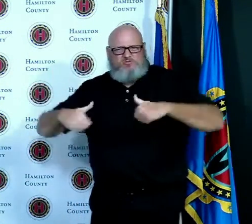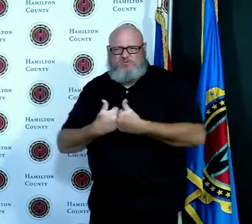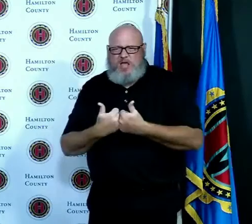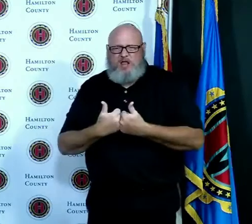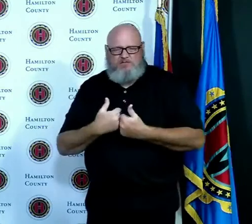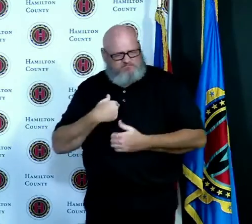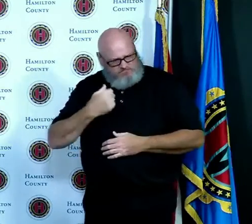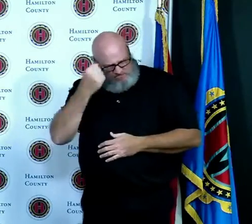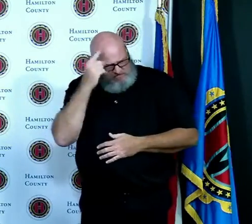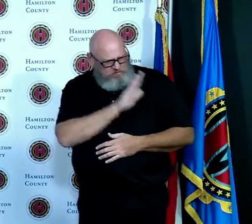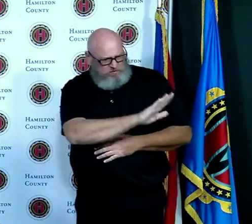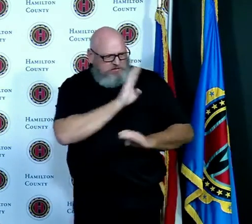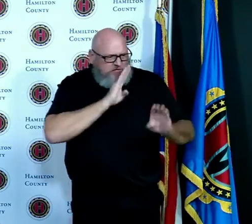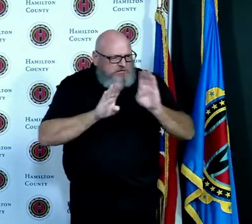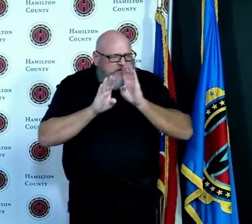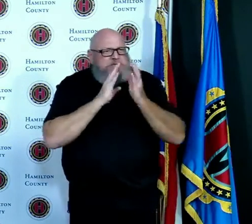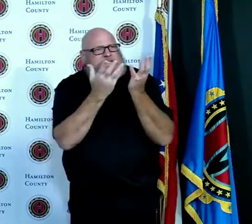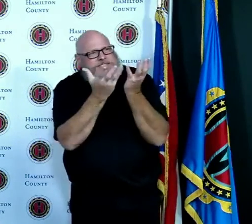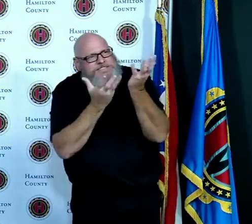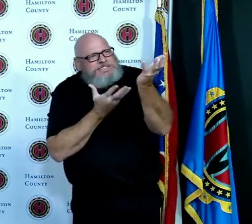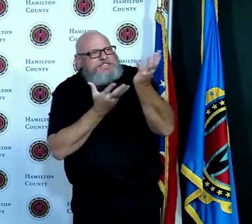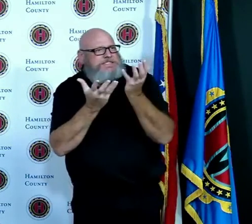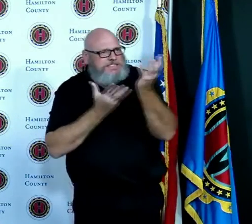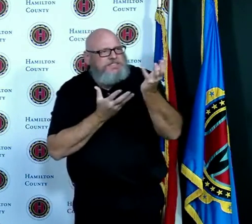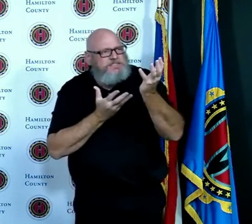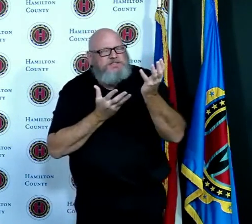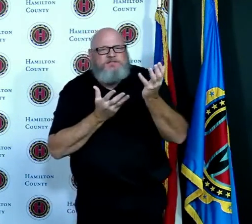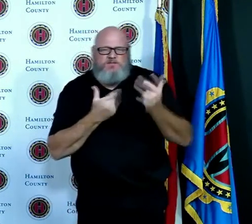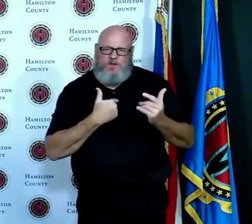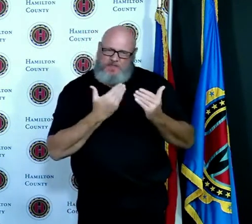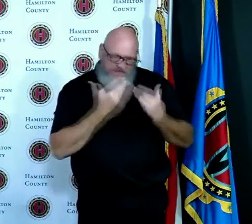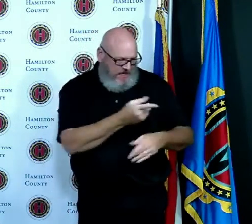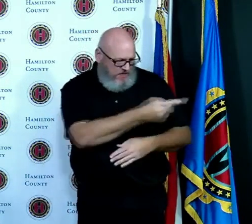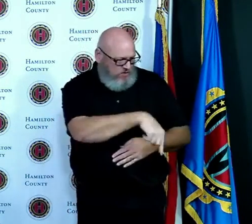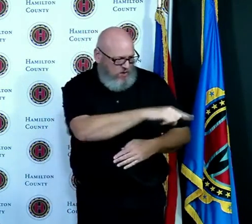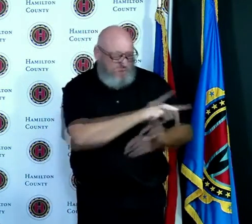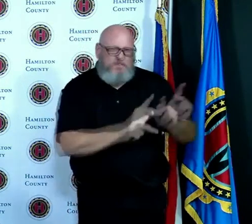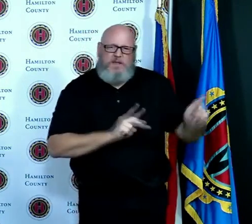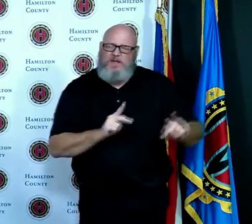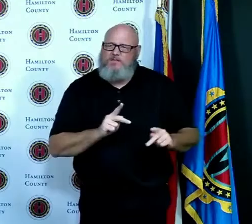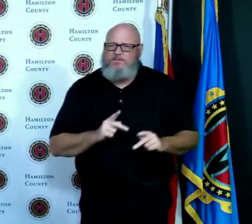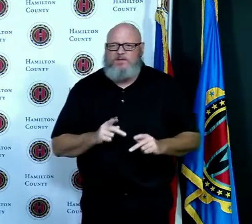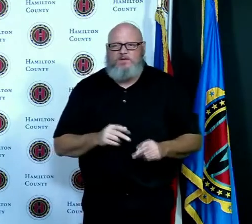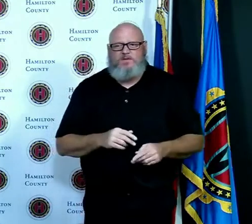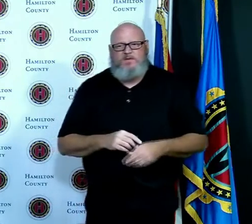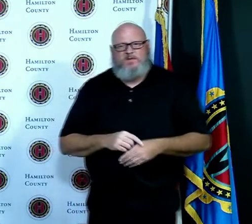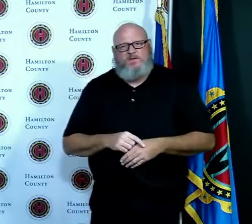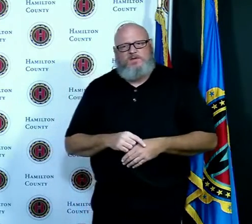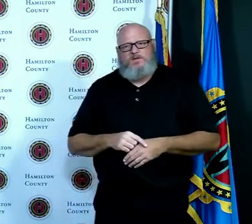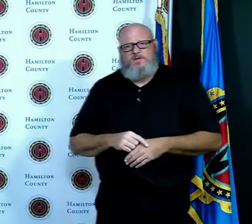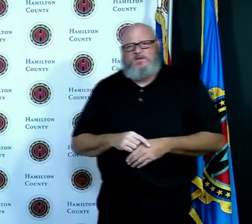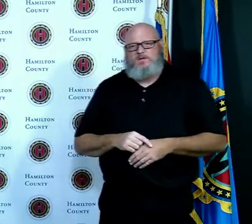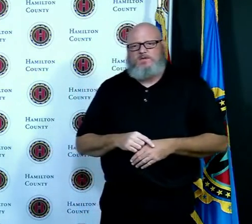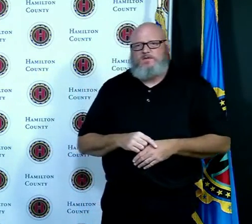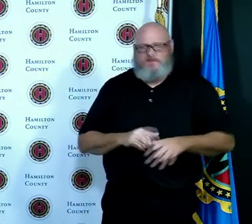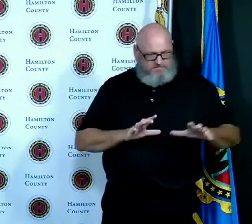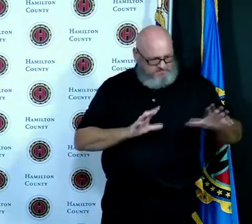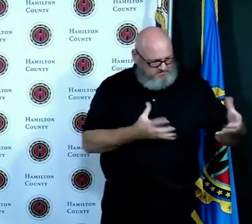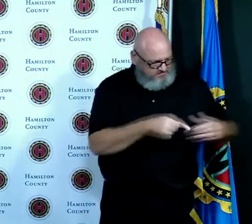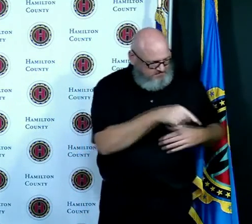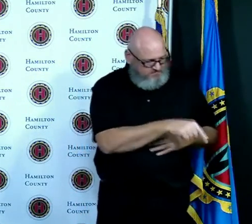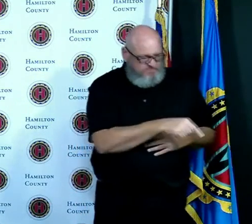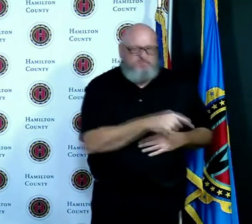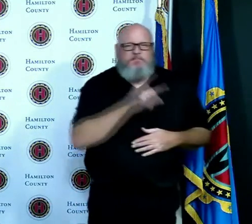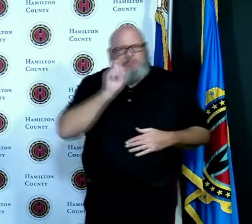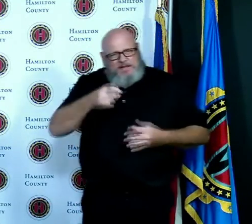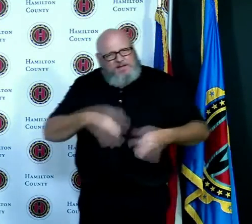down the spread of COVID-19. So remember, please continue to mask, social distance, wash your hands. These are